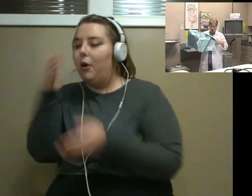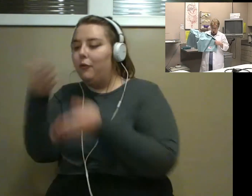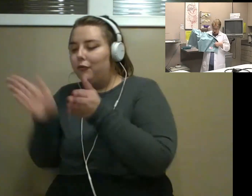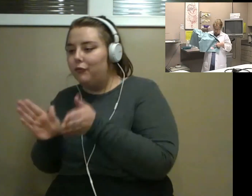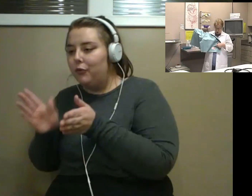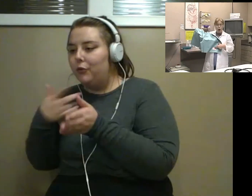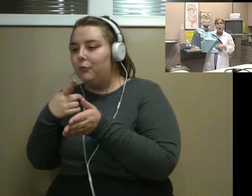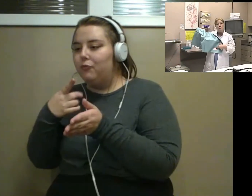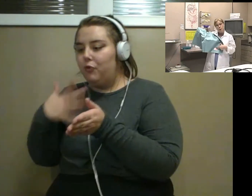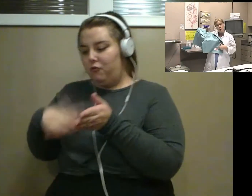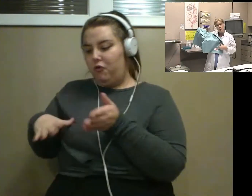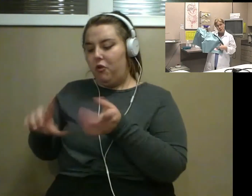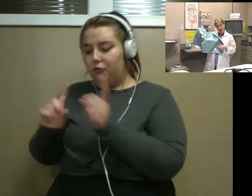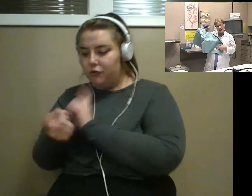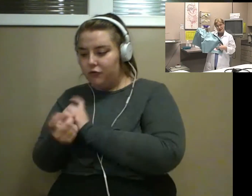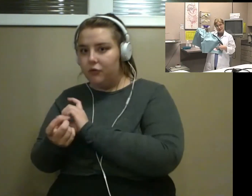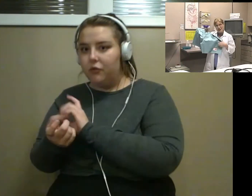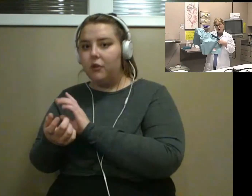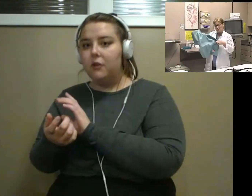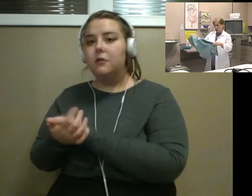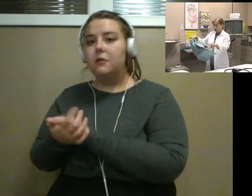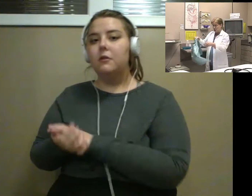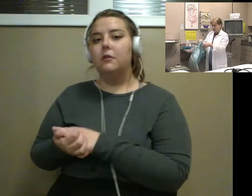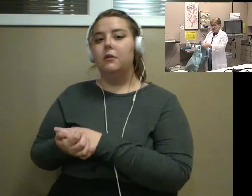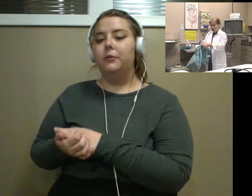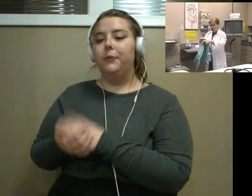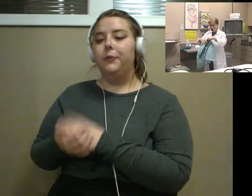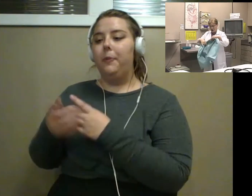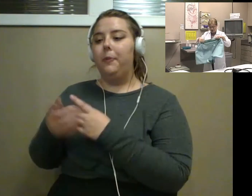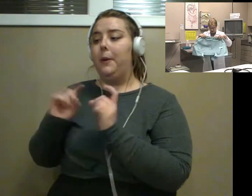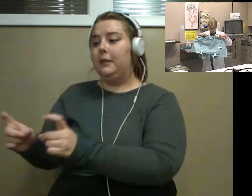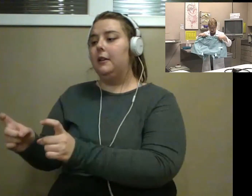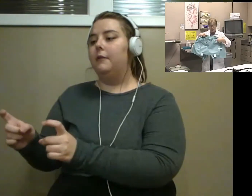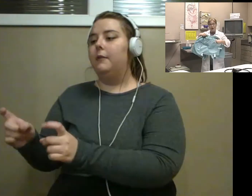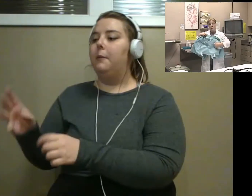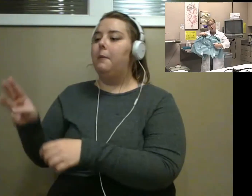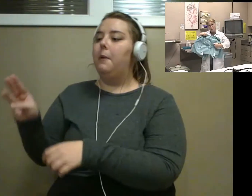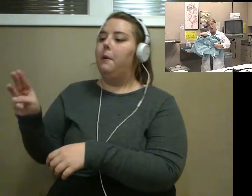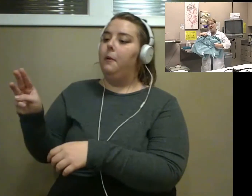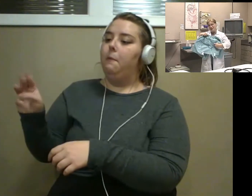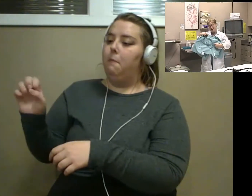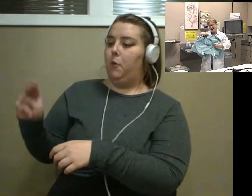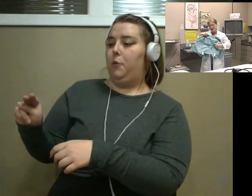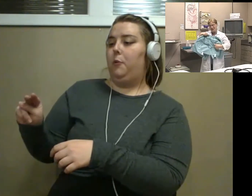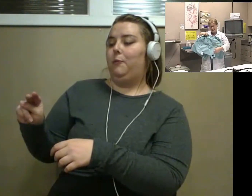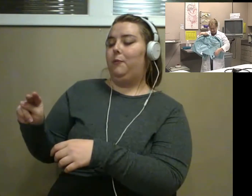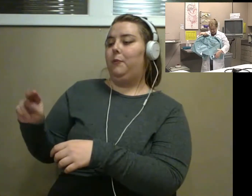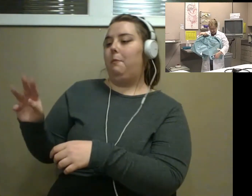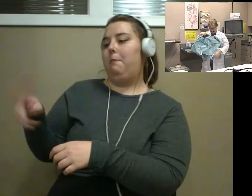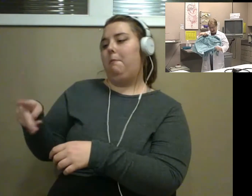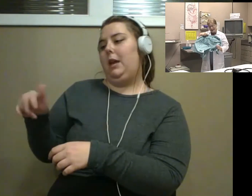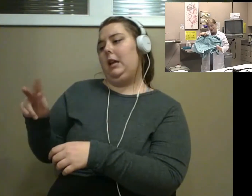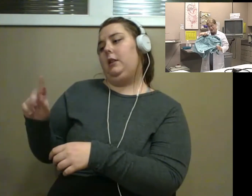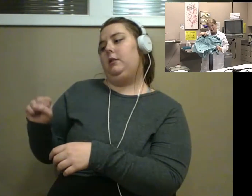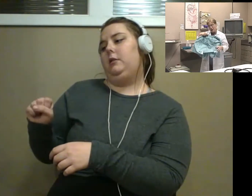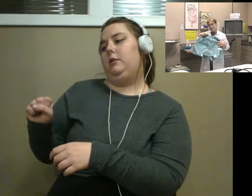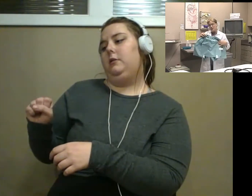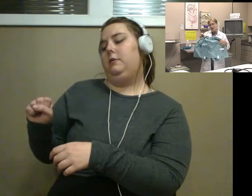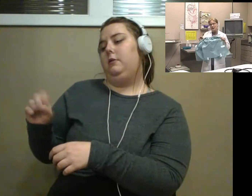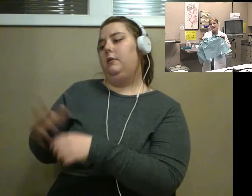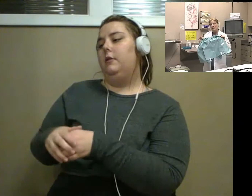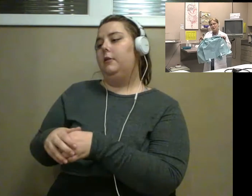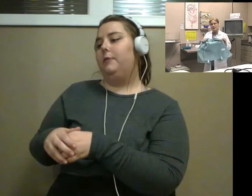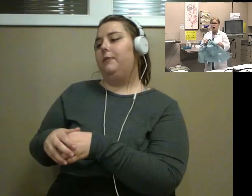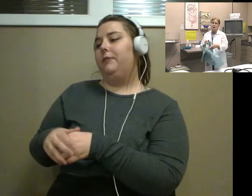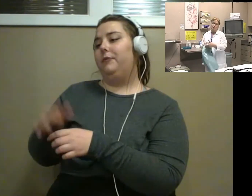shorts that are called moon pants because the patient is going to moon the doctor. The flap